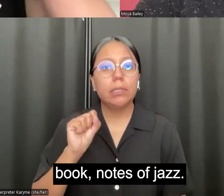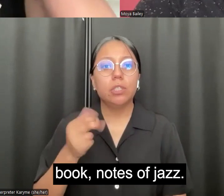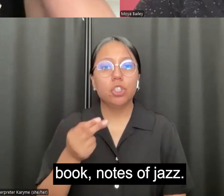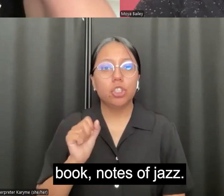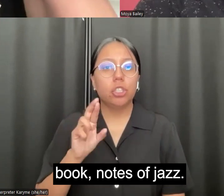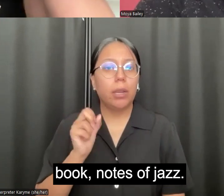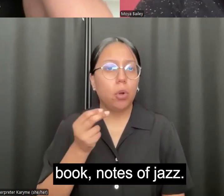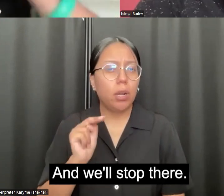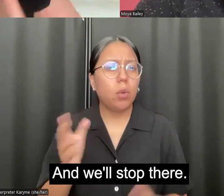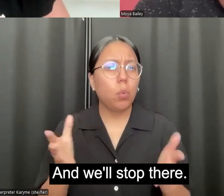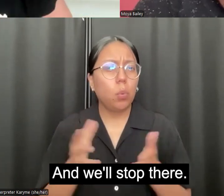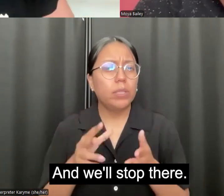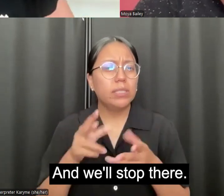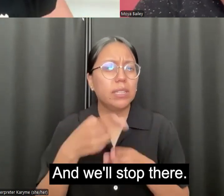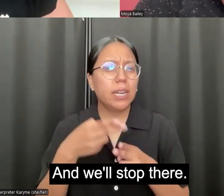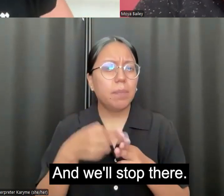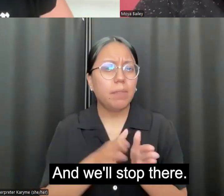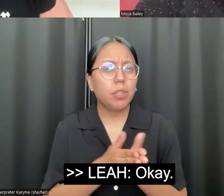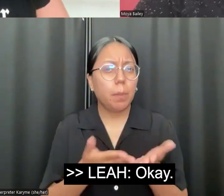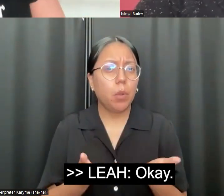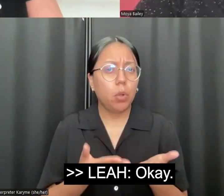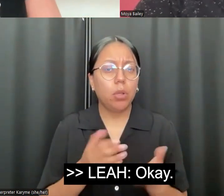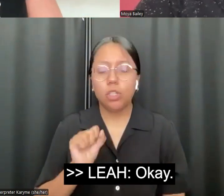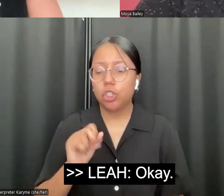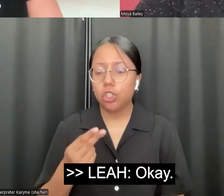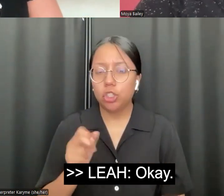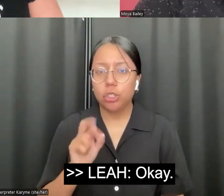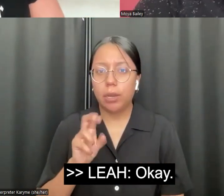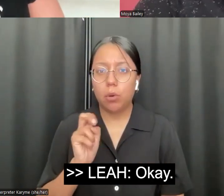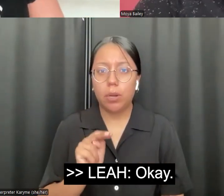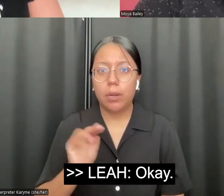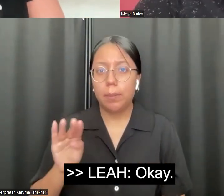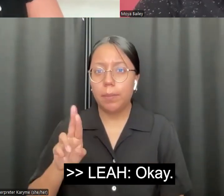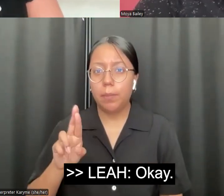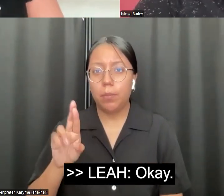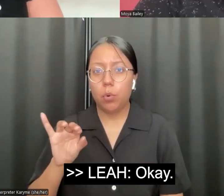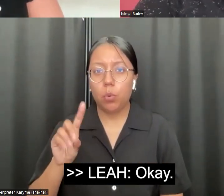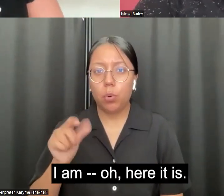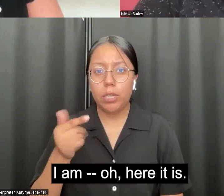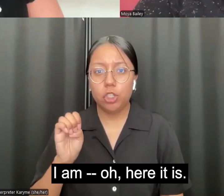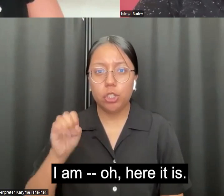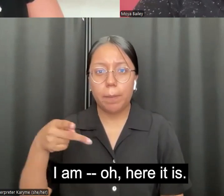Notes of Jazz? And we'll stop there. Okay.